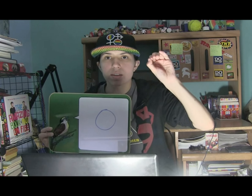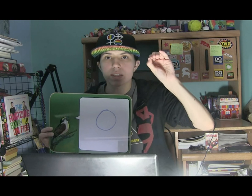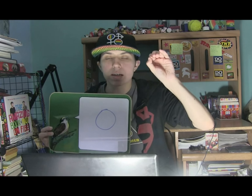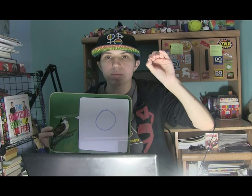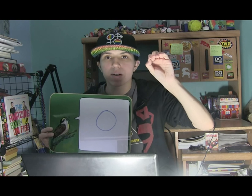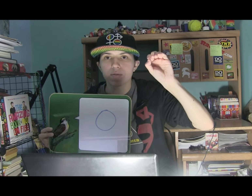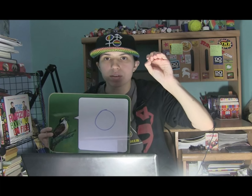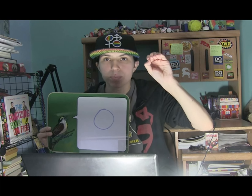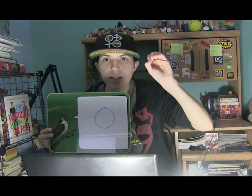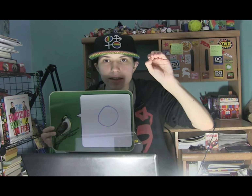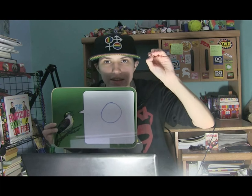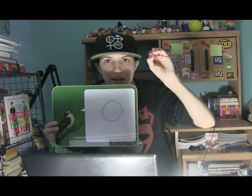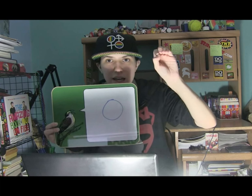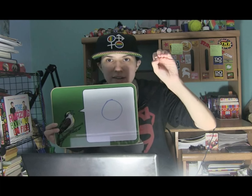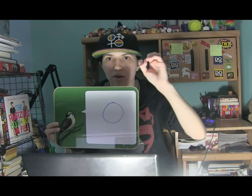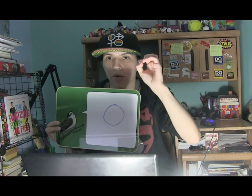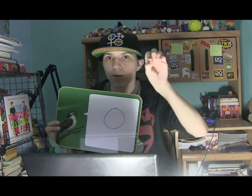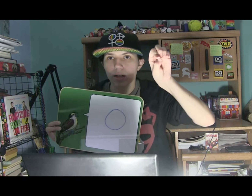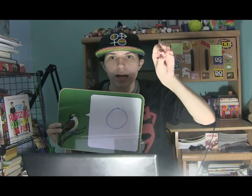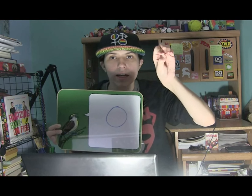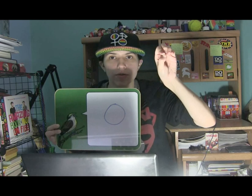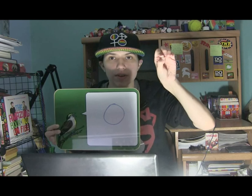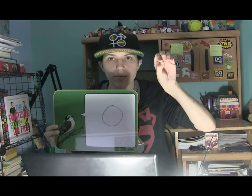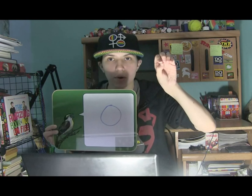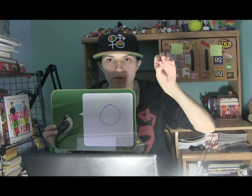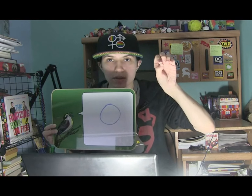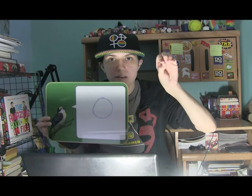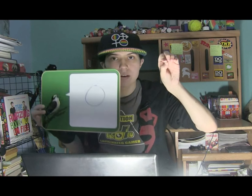come down to meet it, and that's O. And you're facing forward.